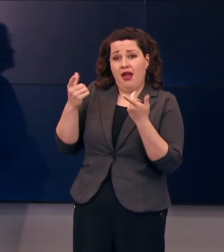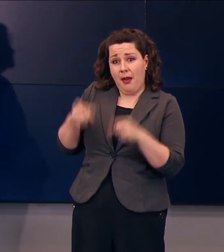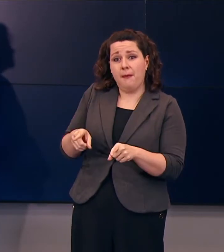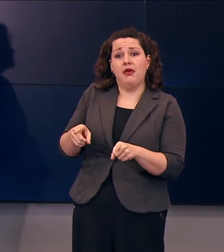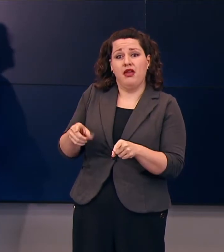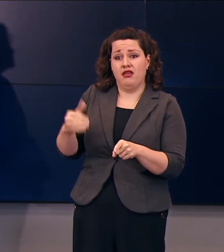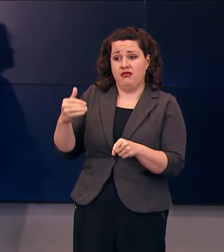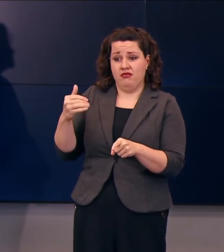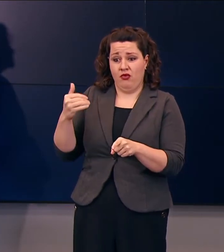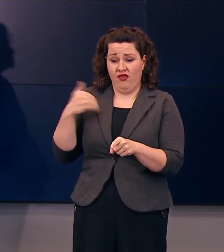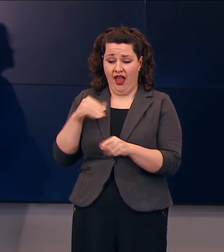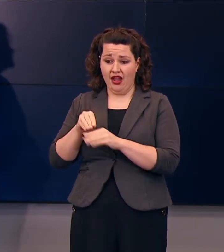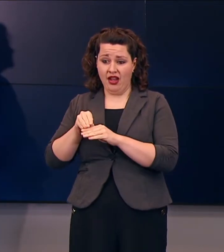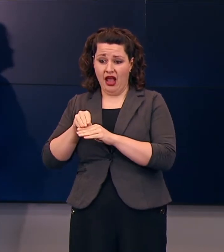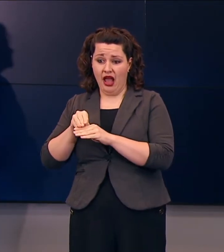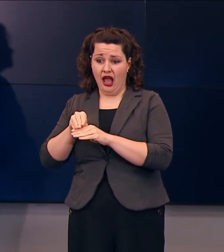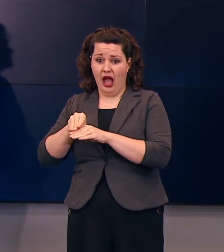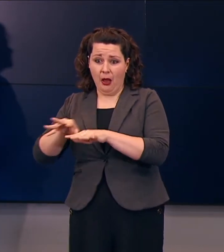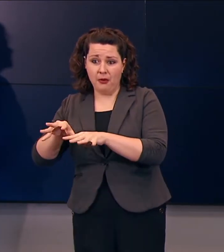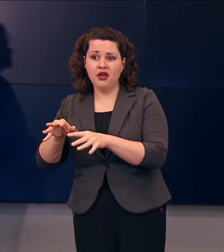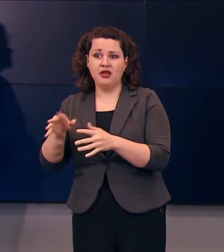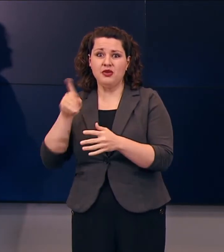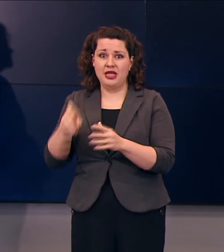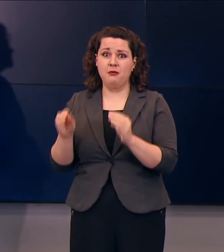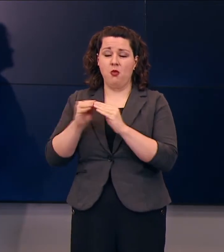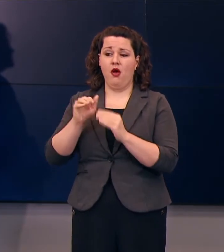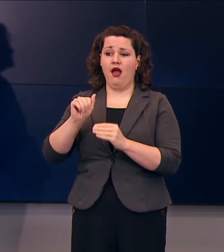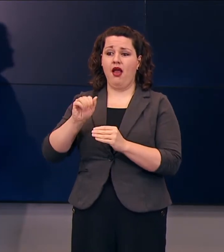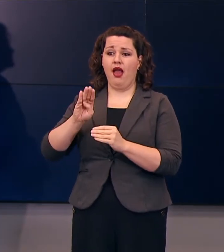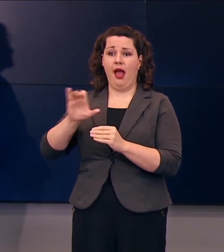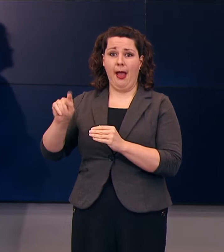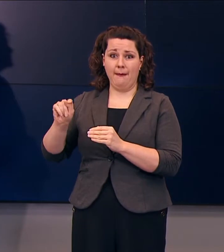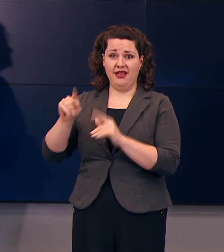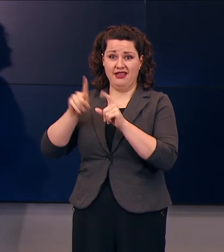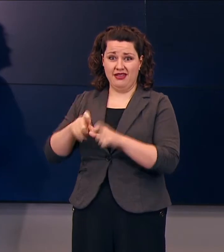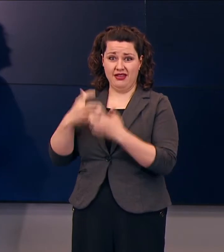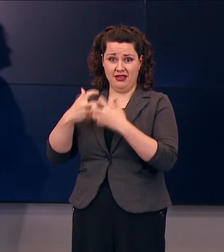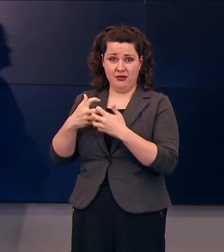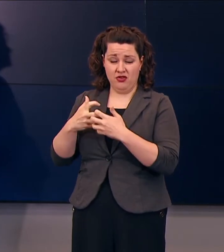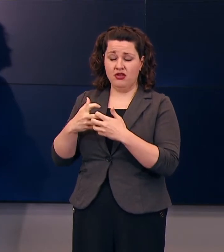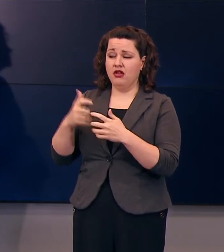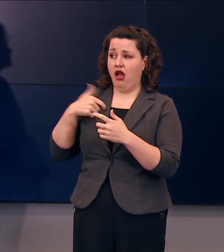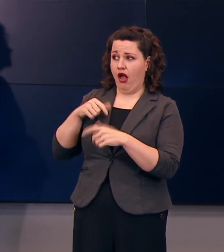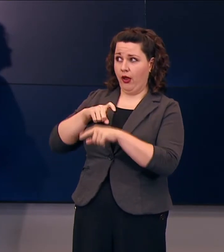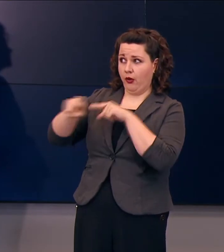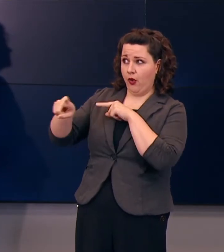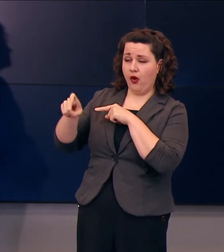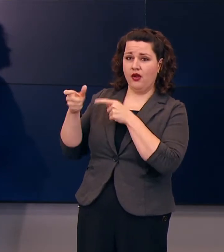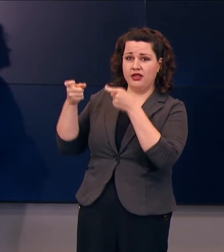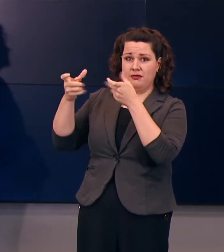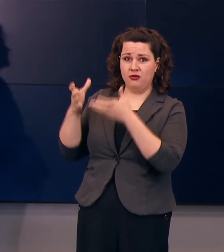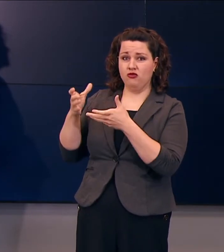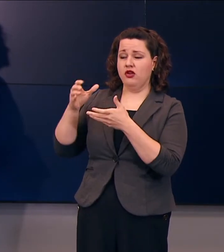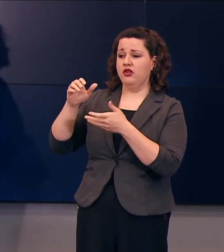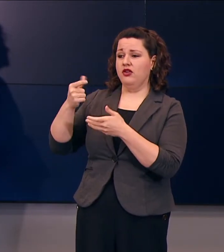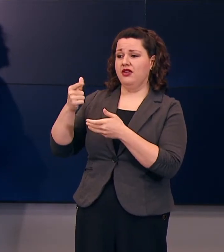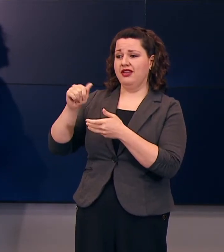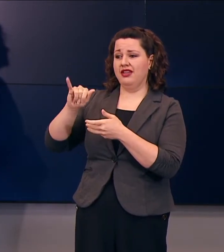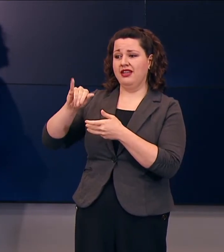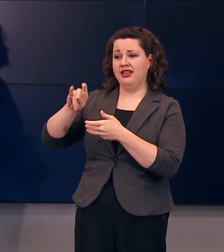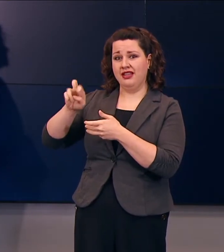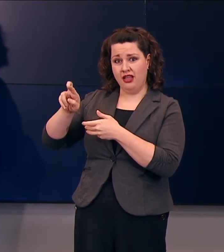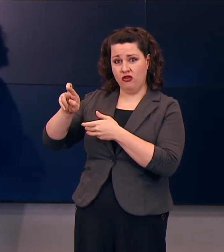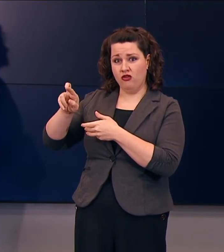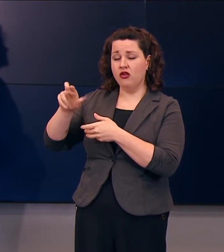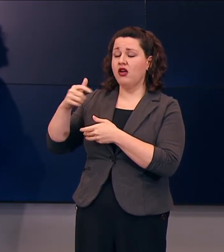had an outbreak and I needed additional Abbott testing machines, I called Administrator Gaynor. He actually, you know, I set